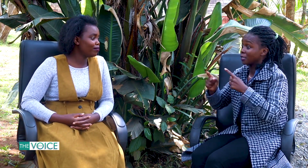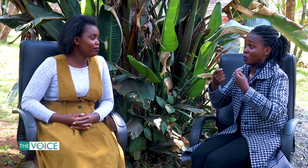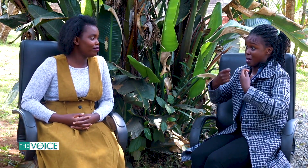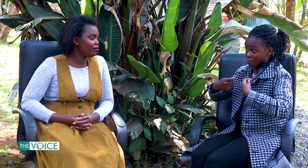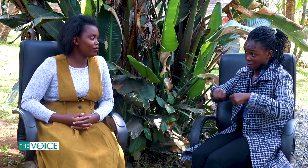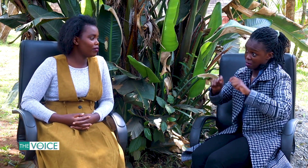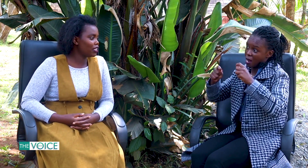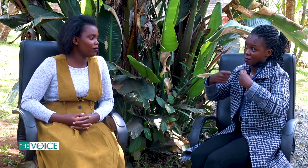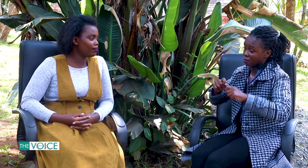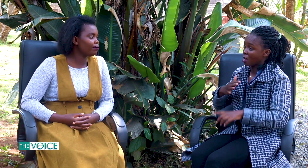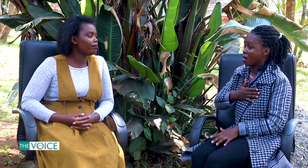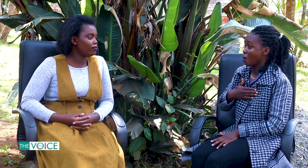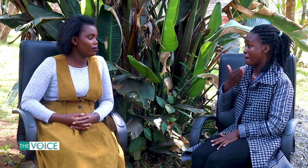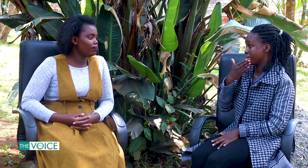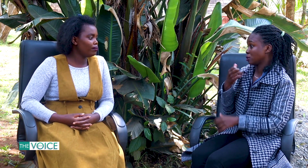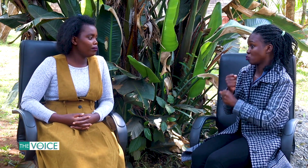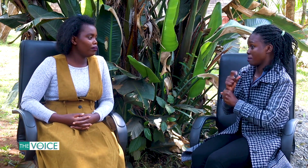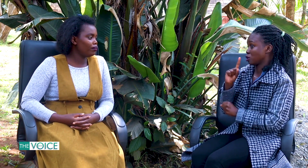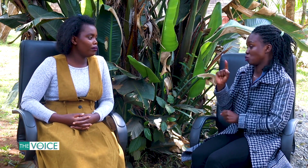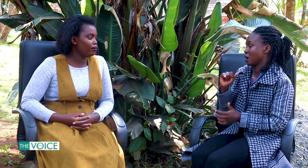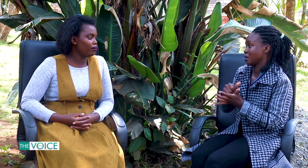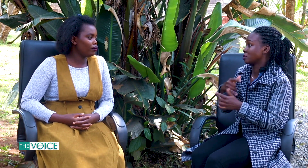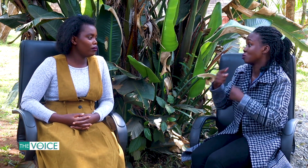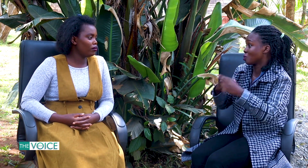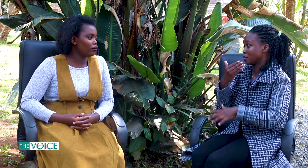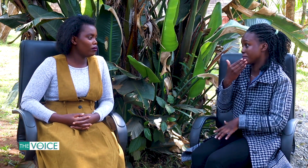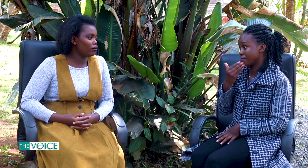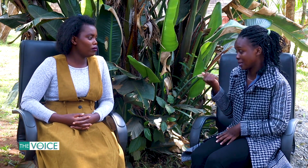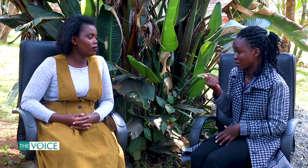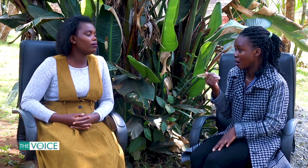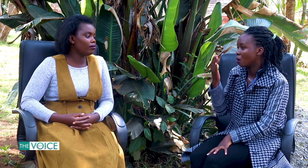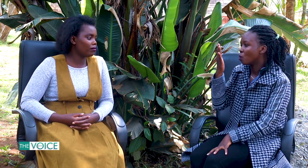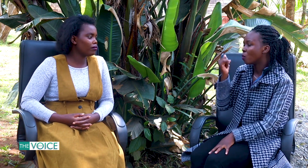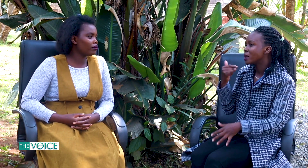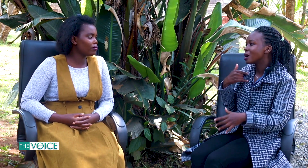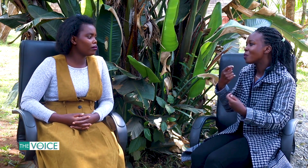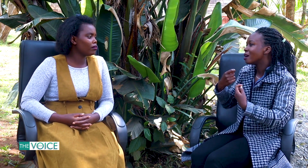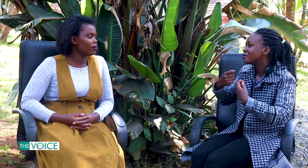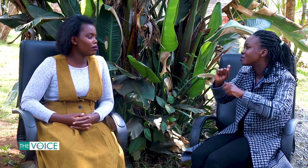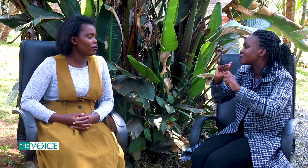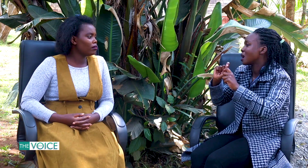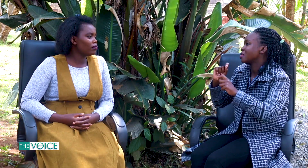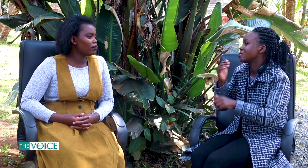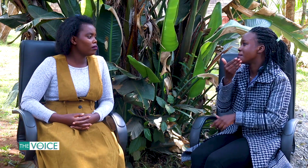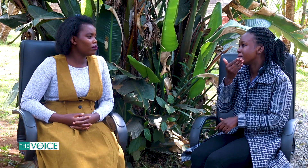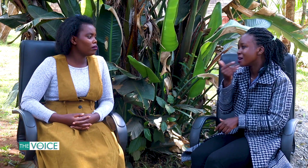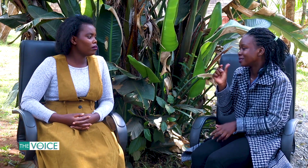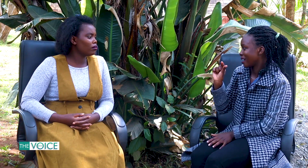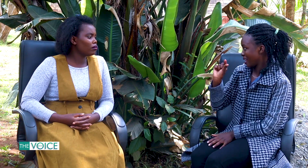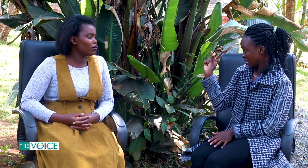that so many people. Another area where we were facing a lot of challenge is leadership, where there's a very, very big gap.